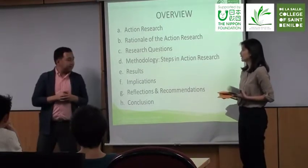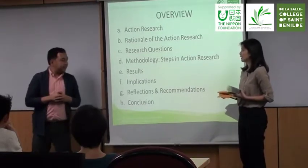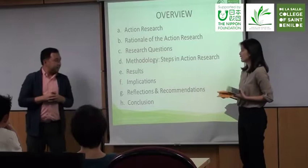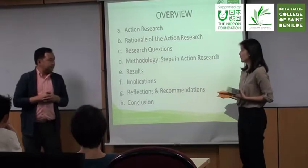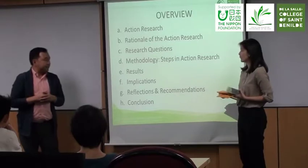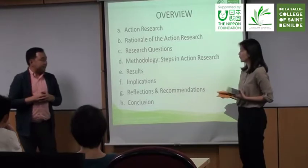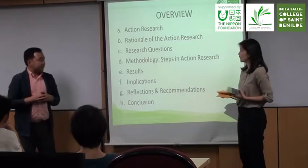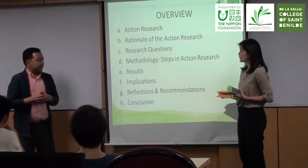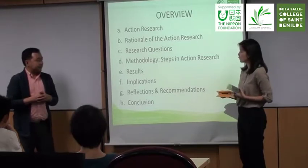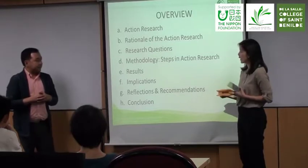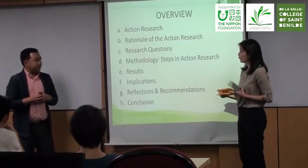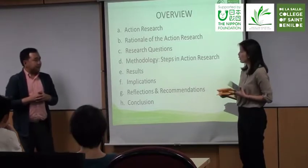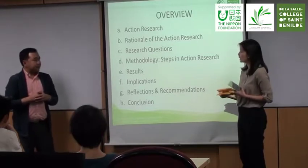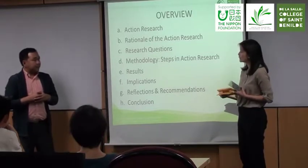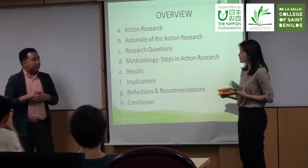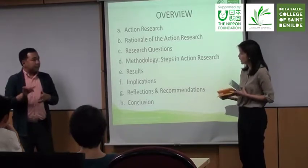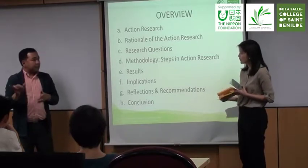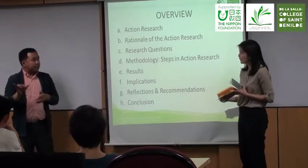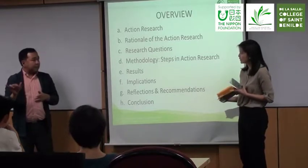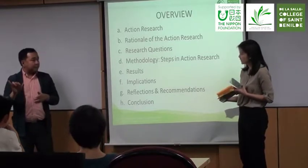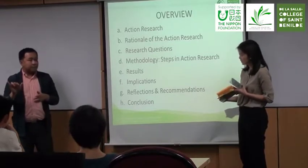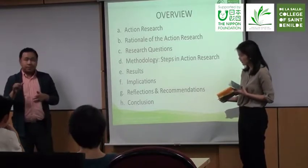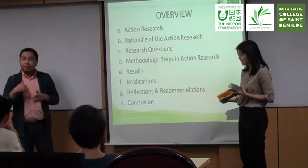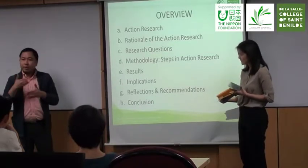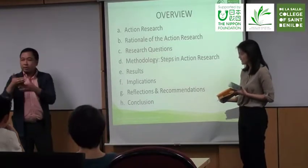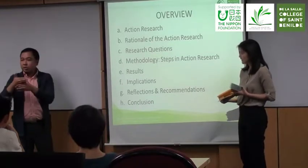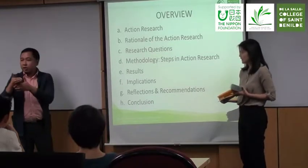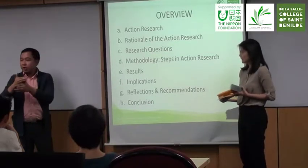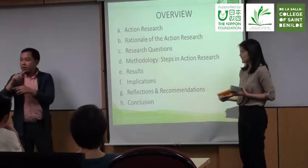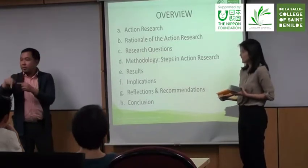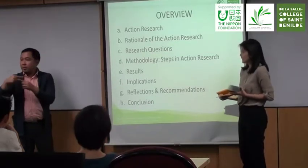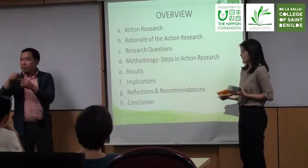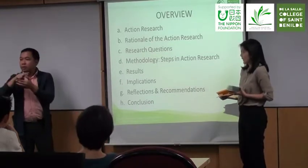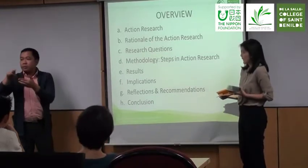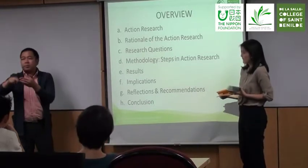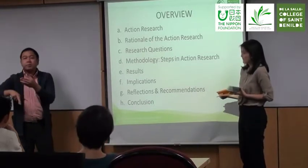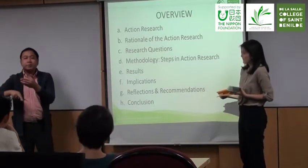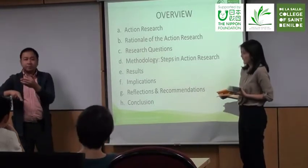And also, I want to share about the results,